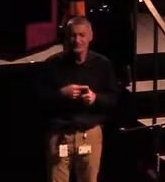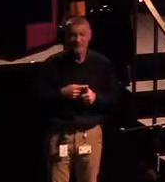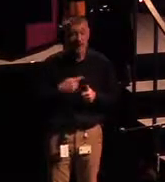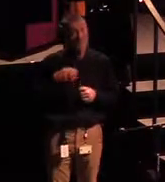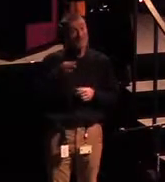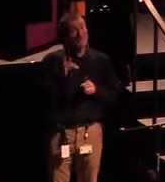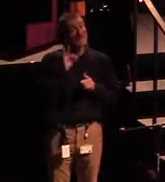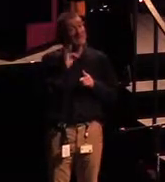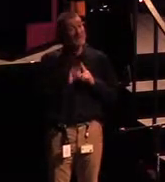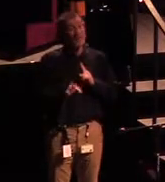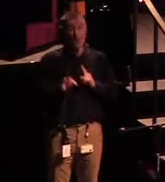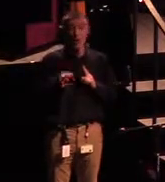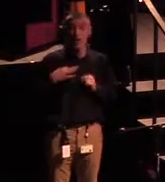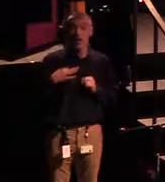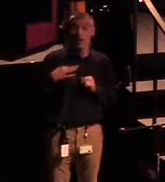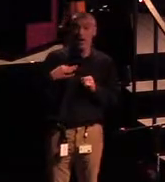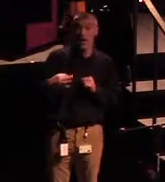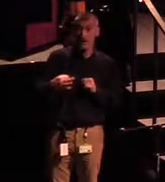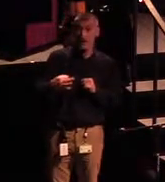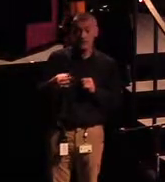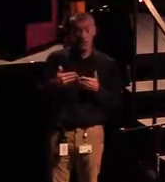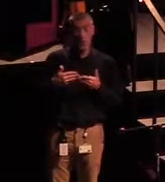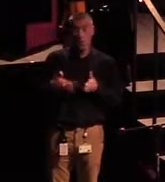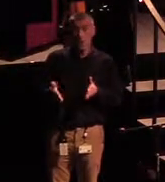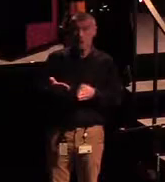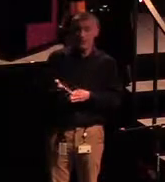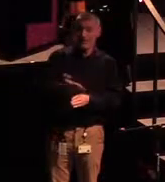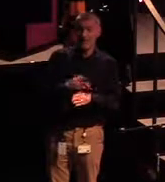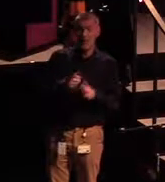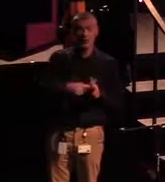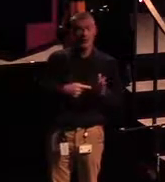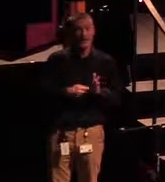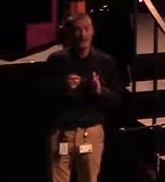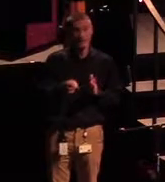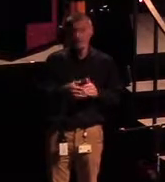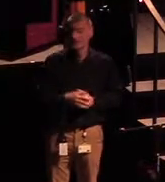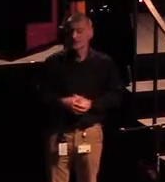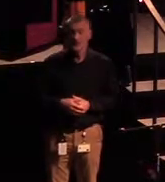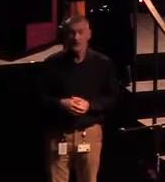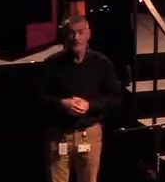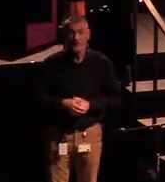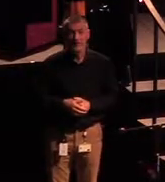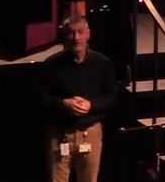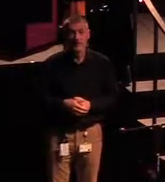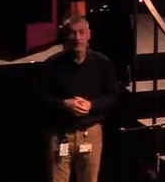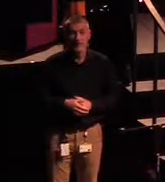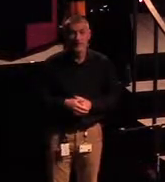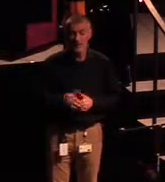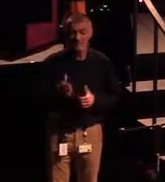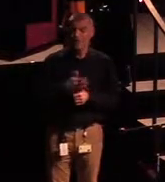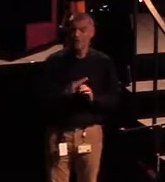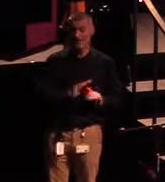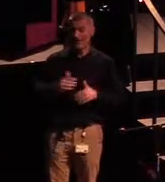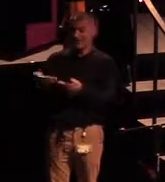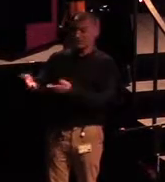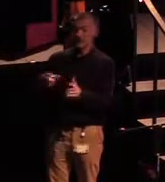special guests here to do some opening remarks before Jess comes on and does her keynote speech. So first of all, can I introduce Darren